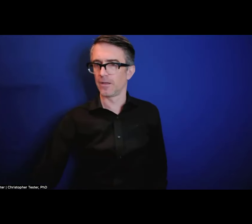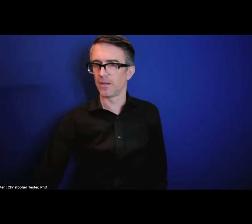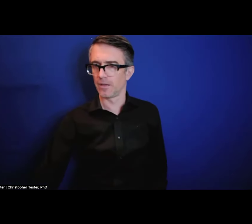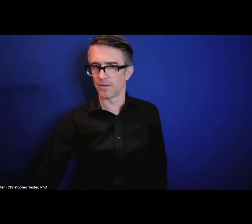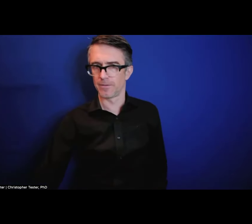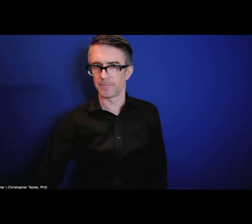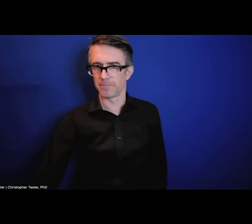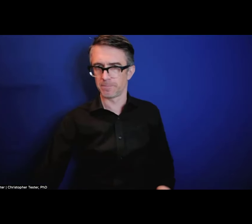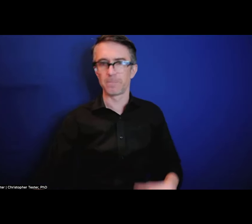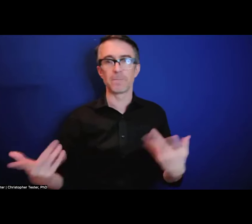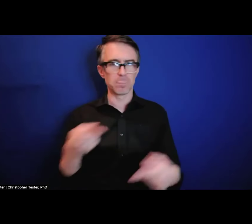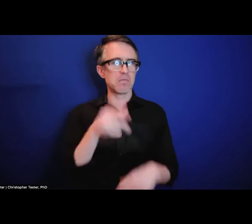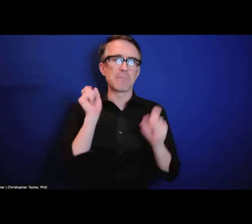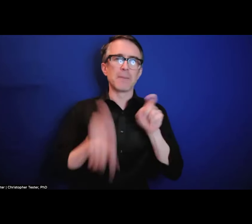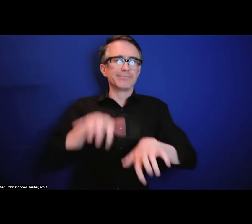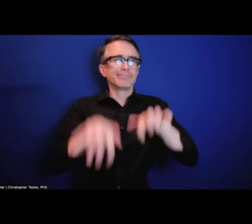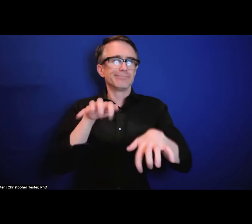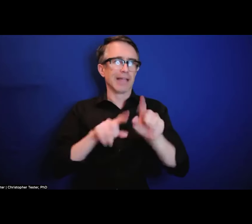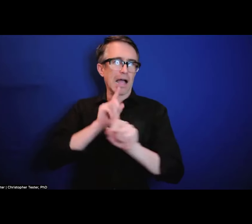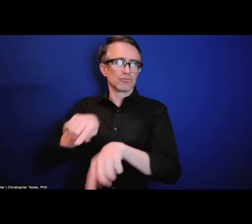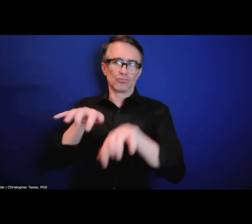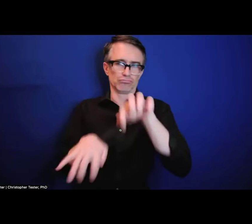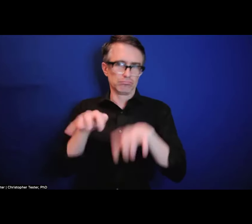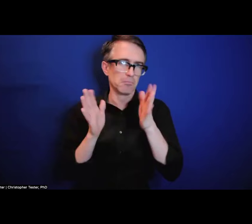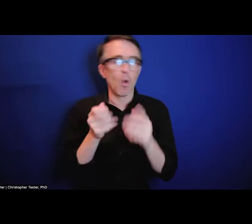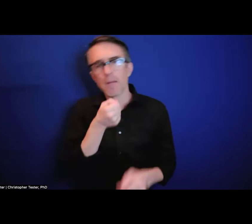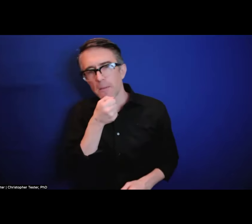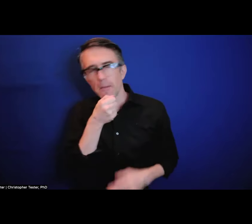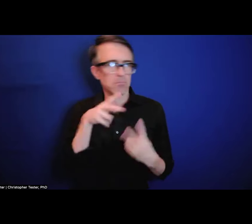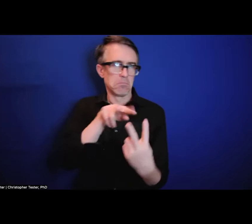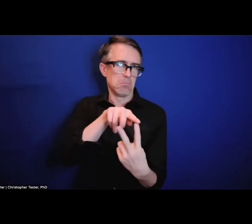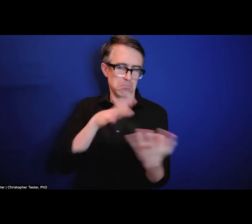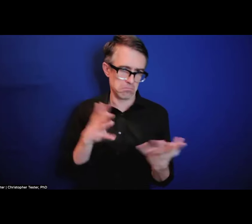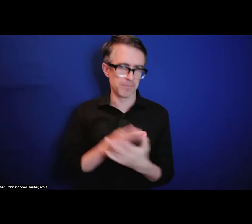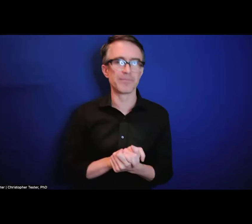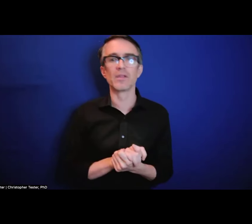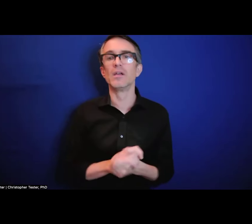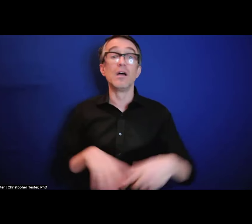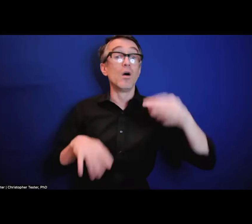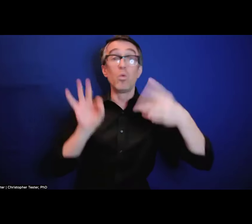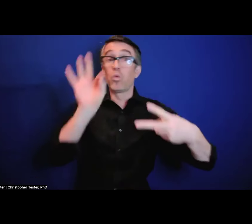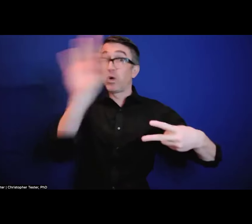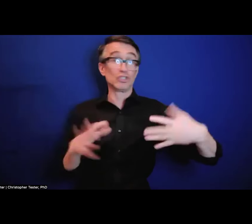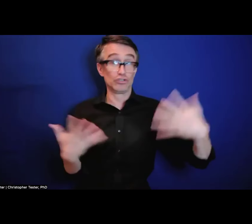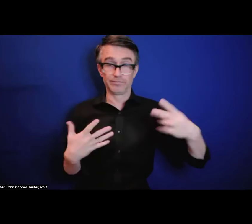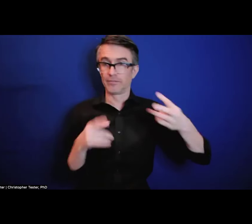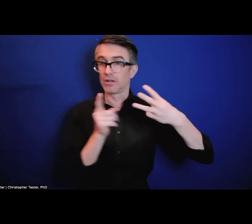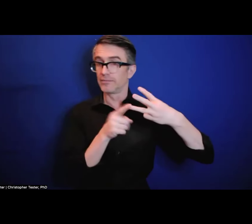The question is, if you answered yes or partially to the second